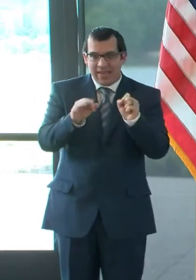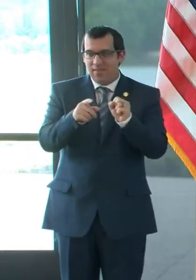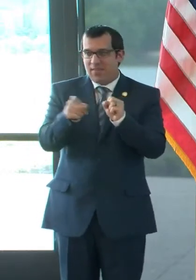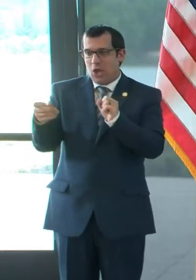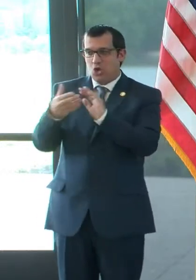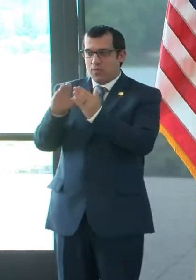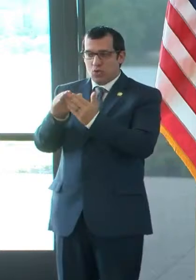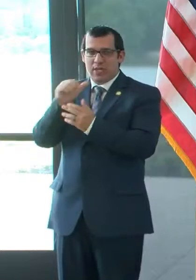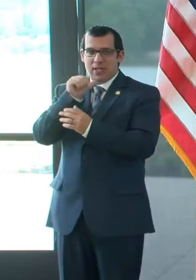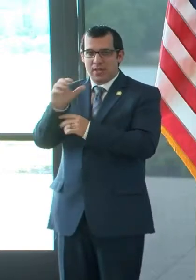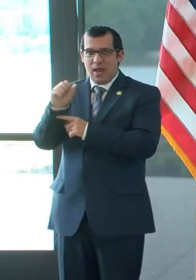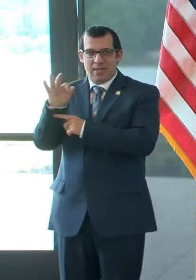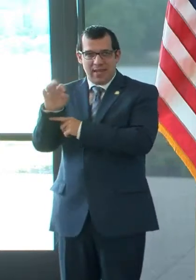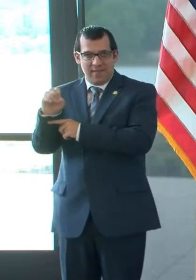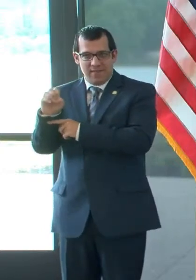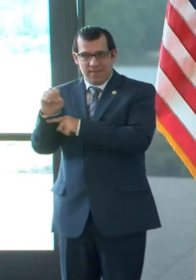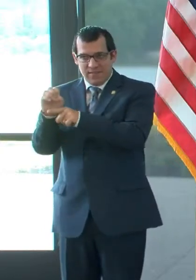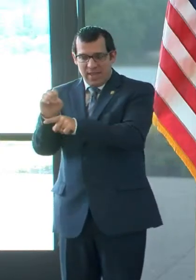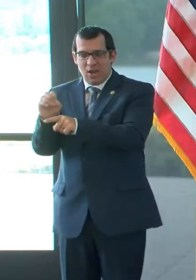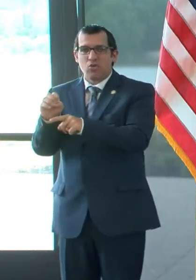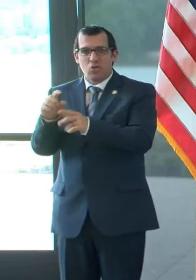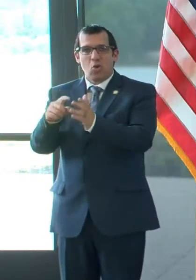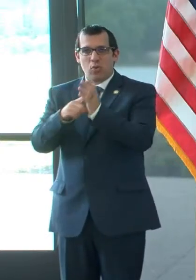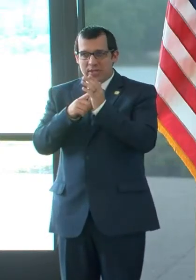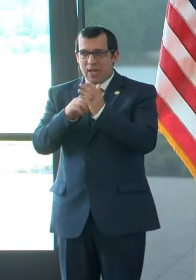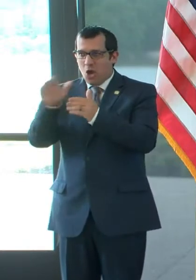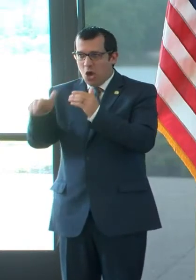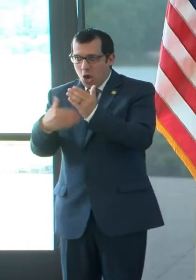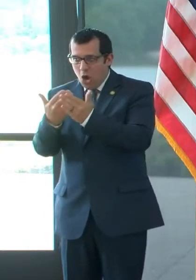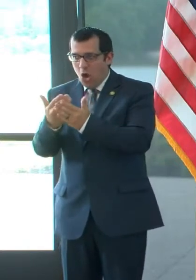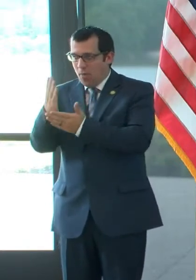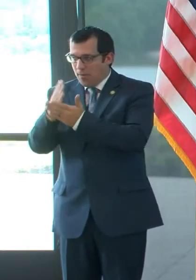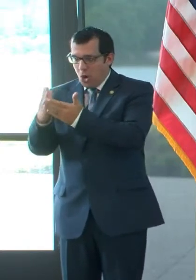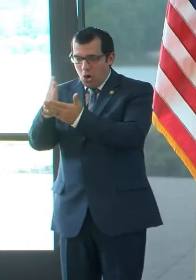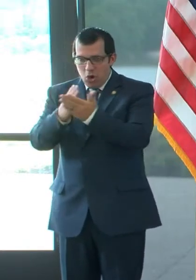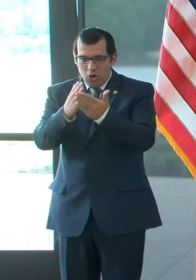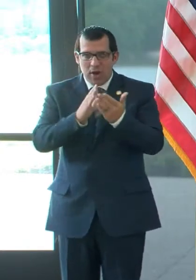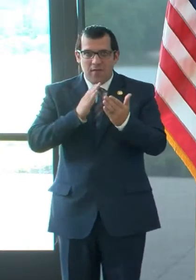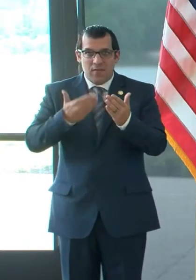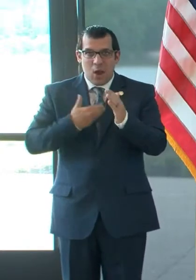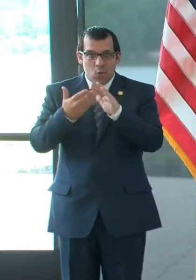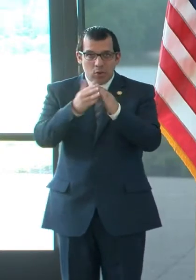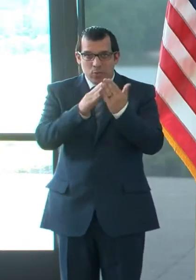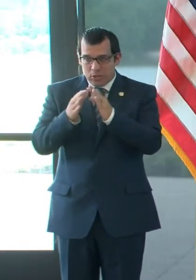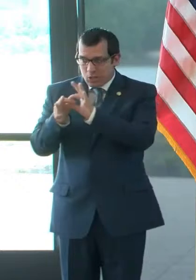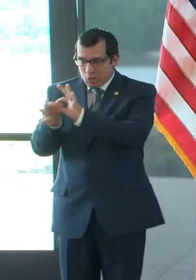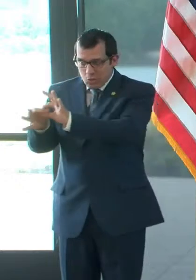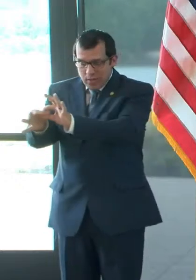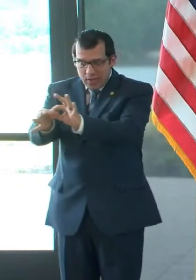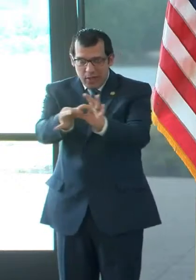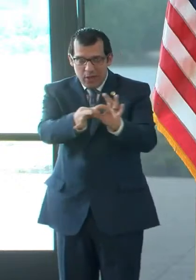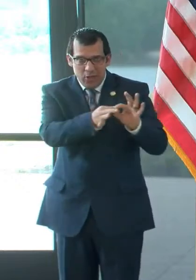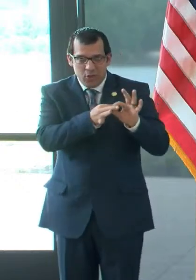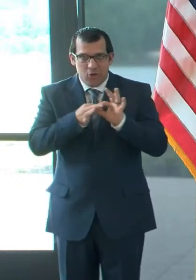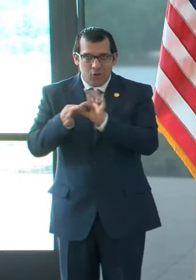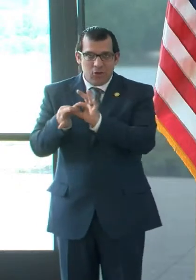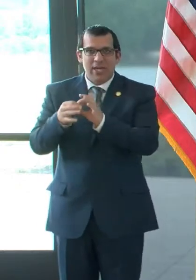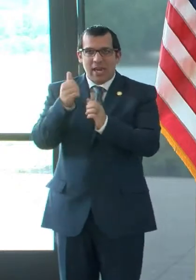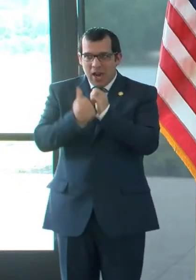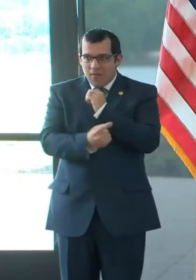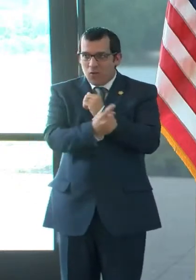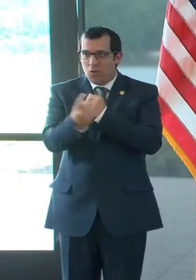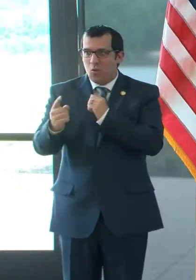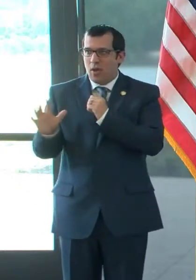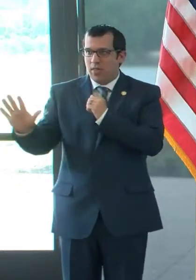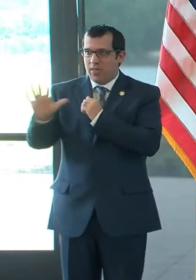community is not safe. So that's going to take all of the facets of our communities working together and everyone